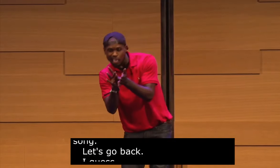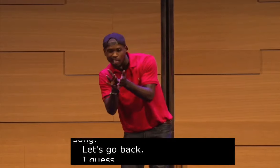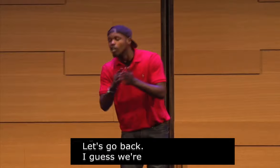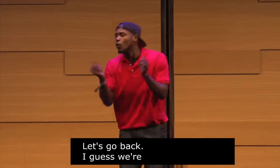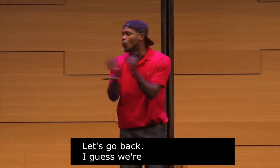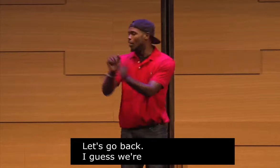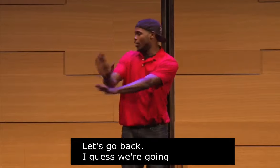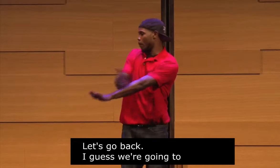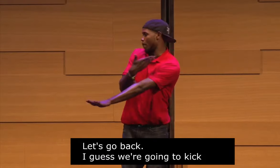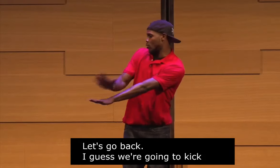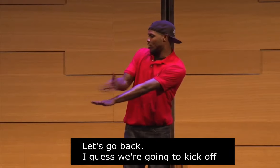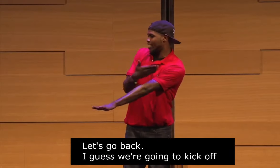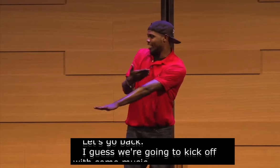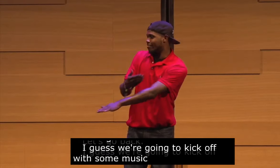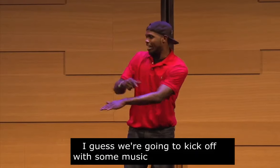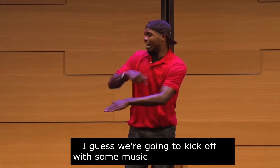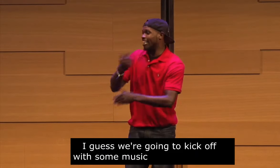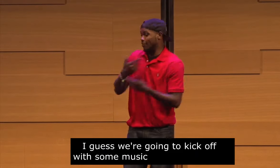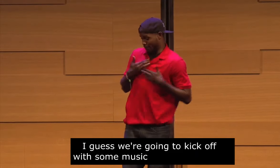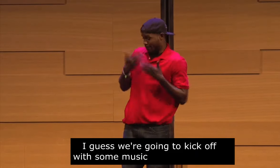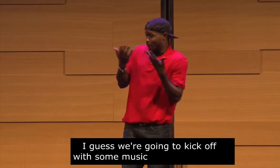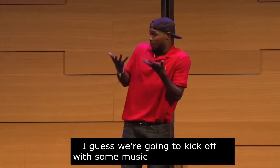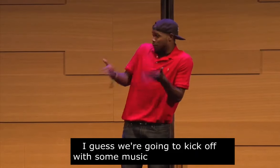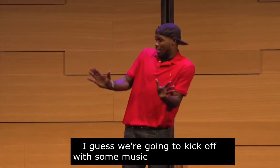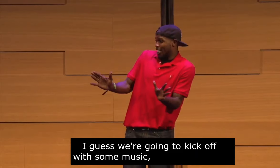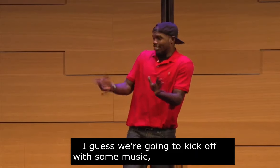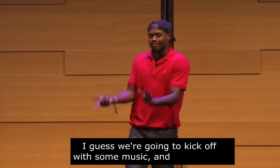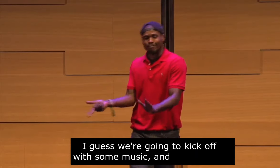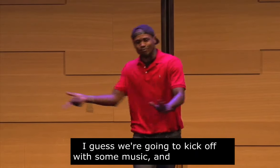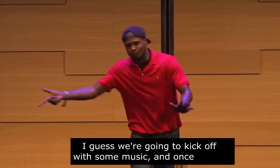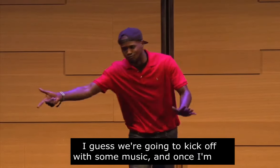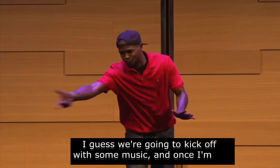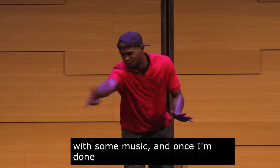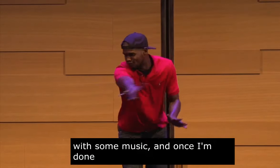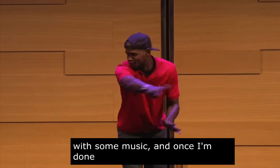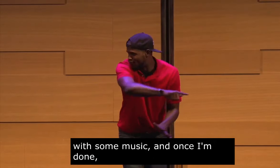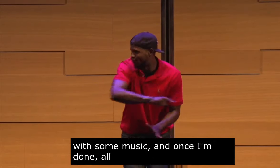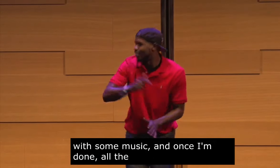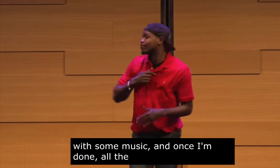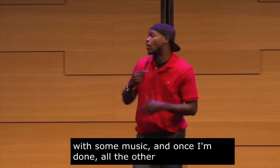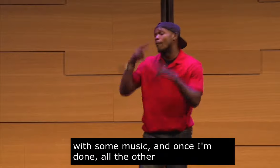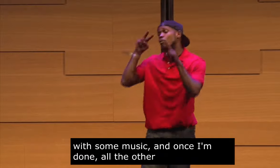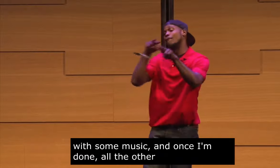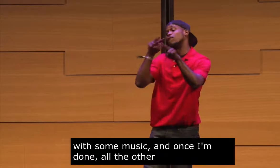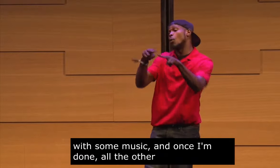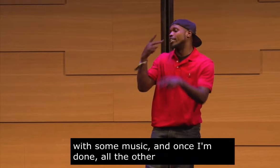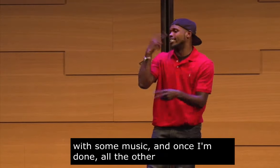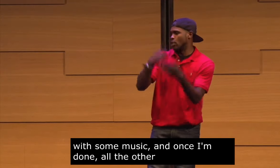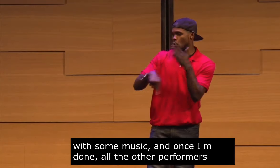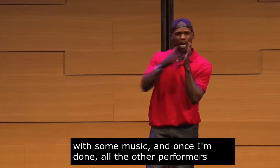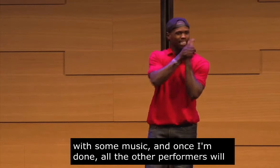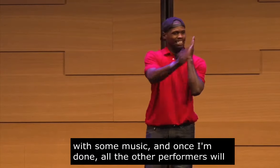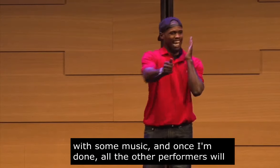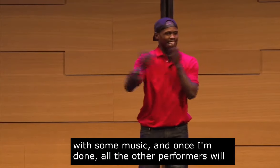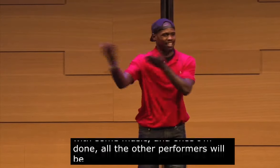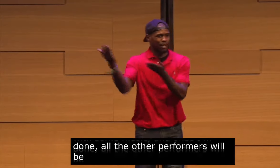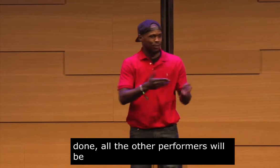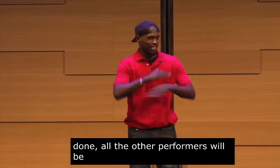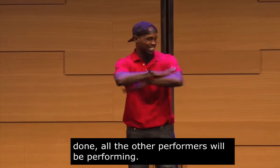I guess we're going to kick off with some music. And once I'm done, all the other performers will be perform. I'm